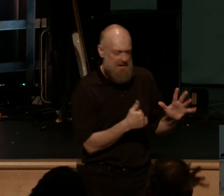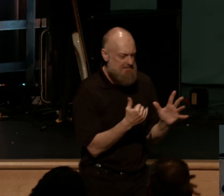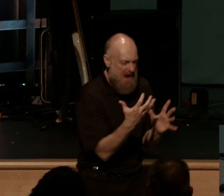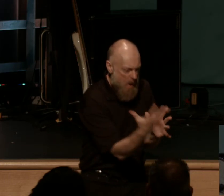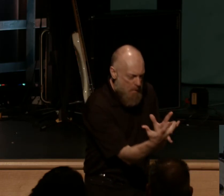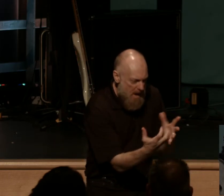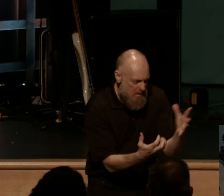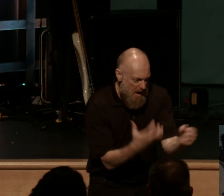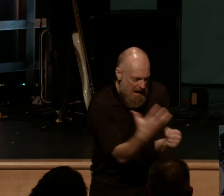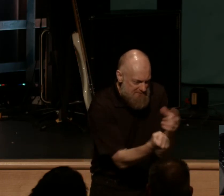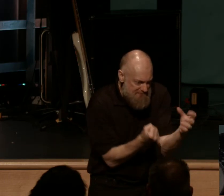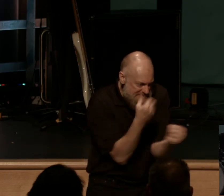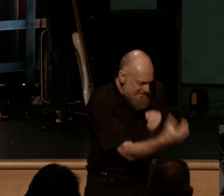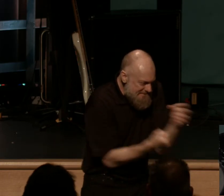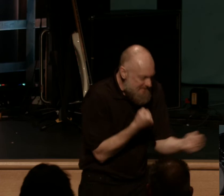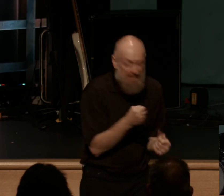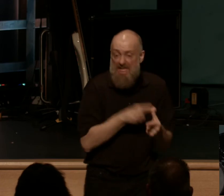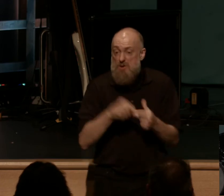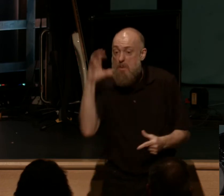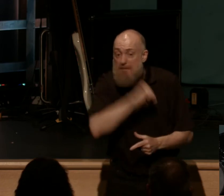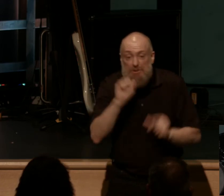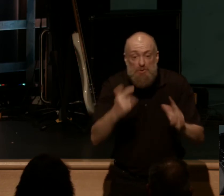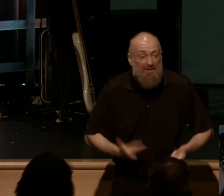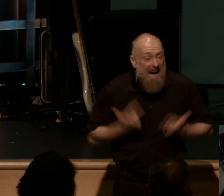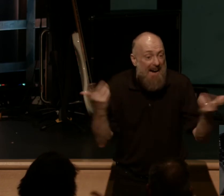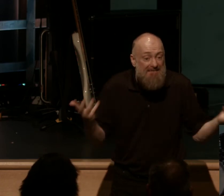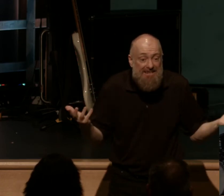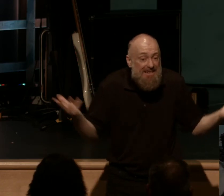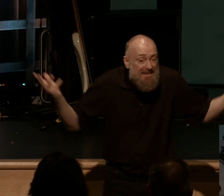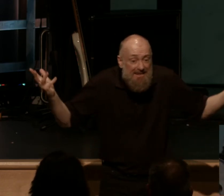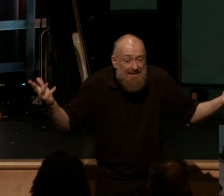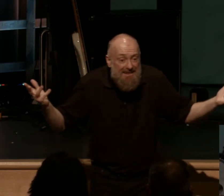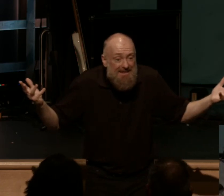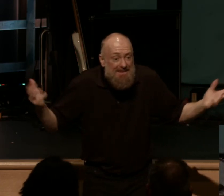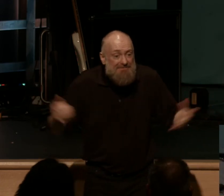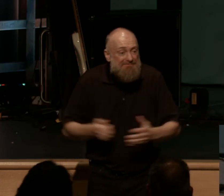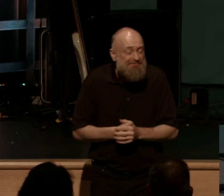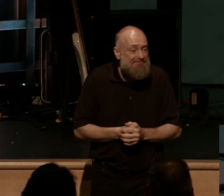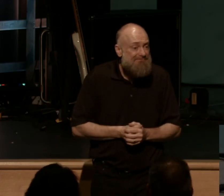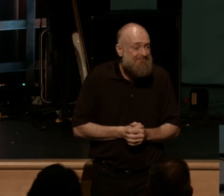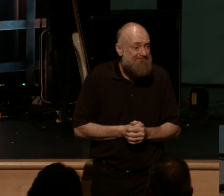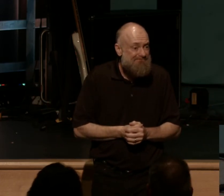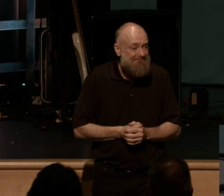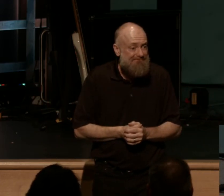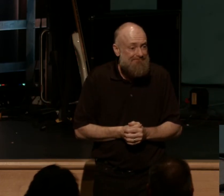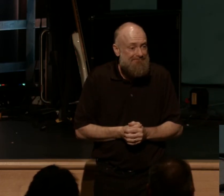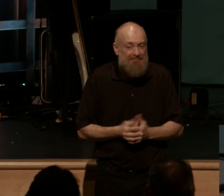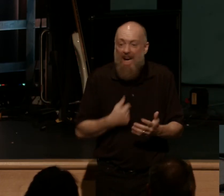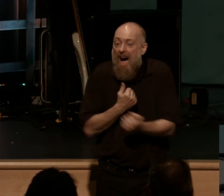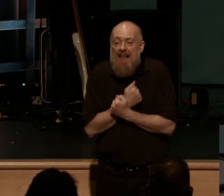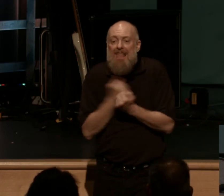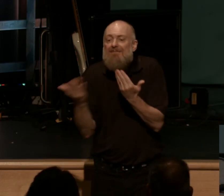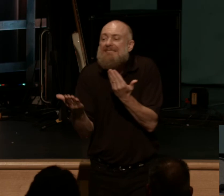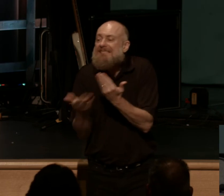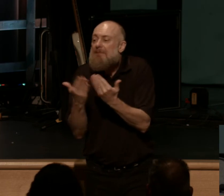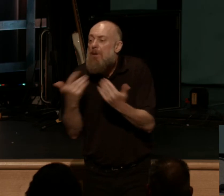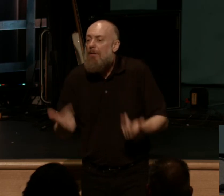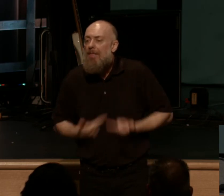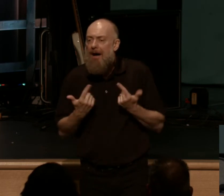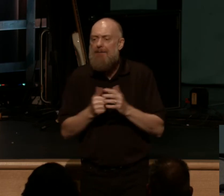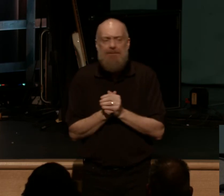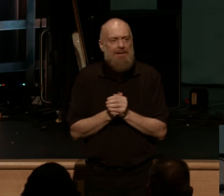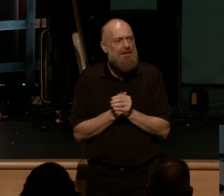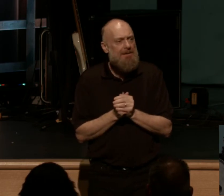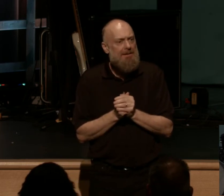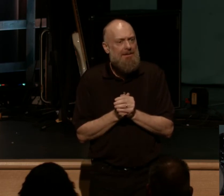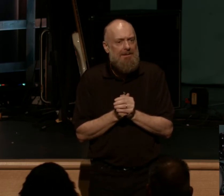get so distracted with life, you miss life in its totality in Jesus Christ. That's why I love simplicity, trying to find ways, Lord, what does simplicity